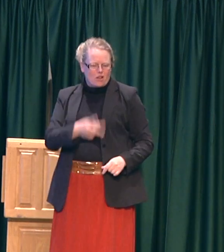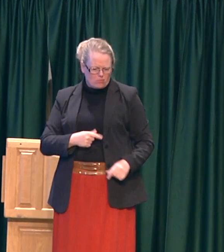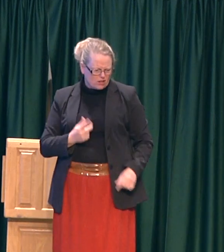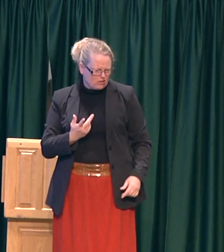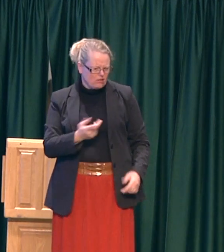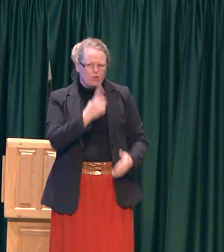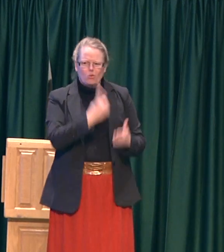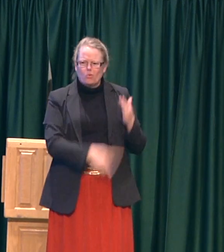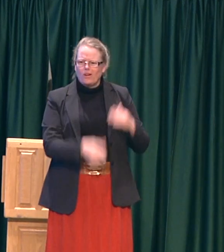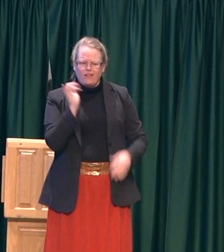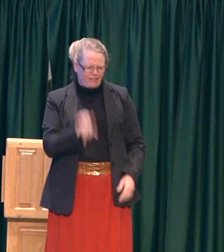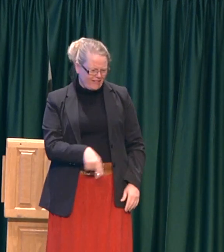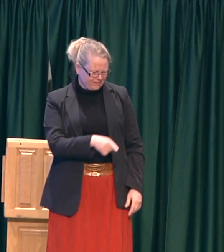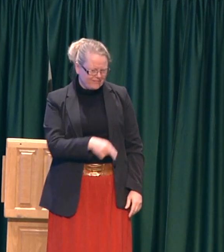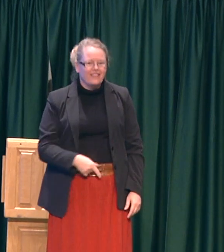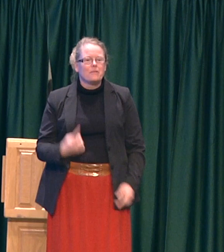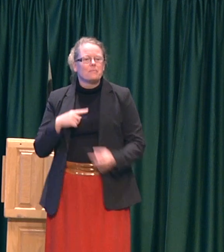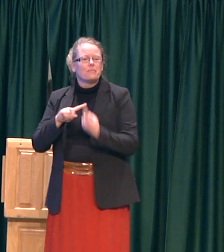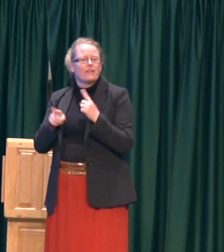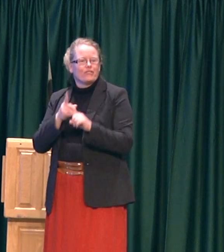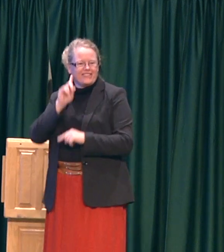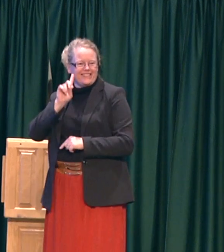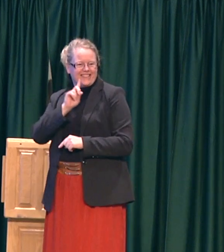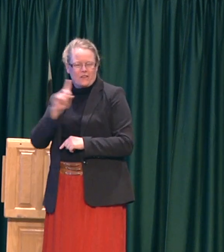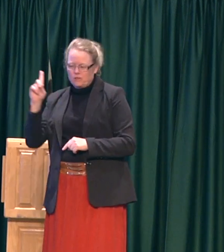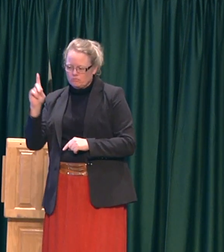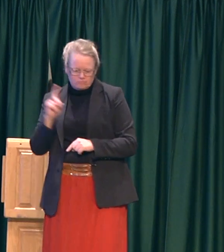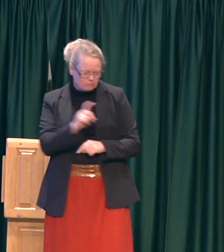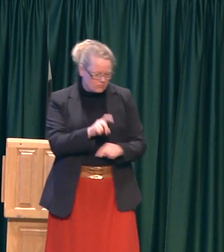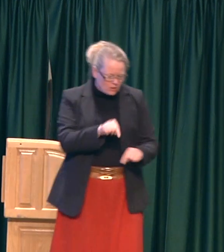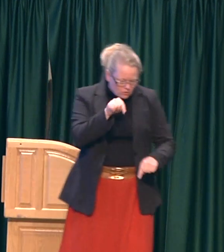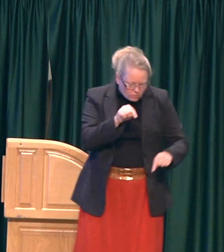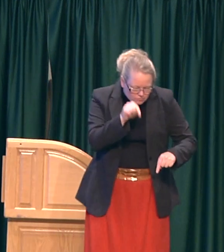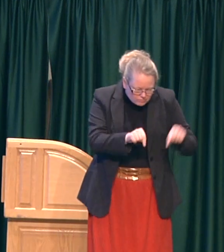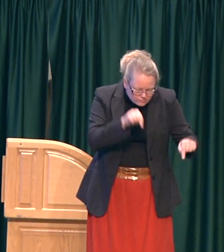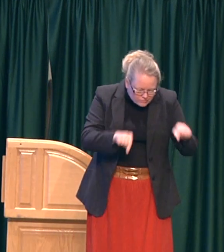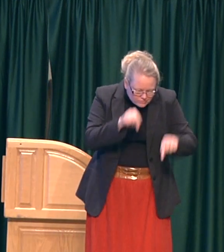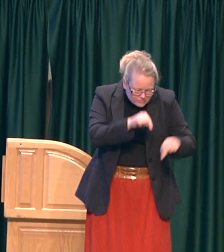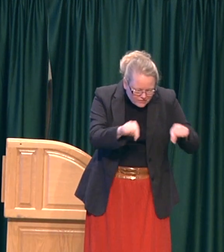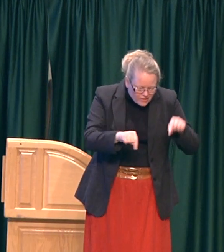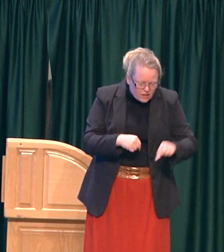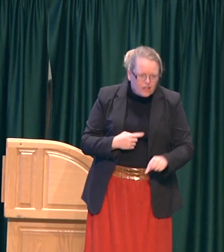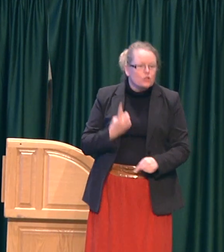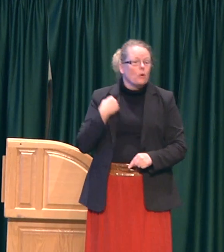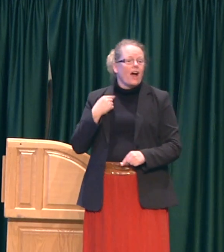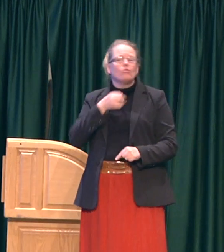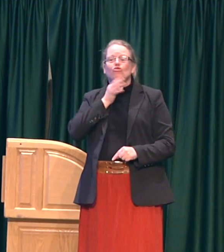The very first time I saw one, I had no idea what it was. I had a deaf friend come up and start pecking away at the keys.